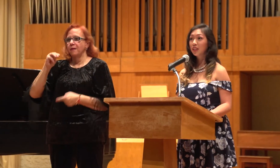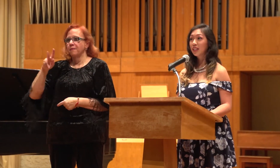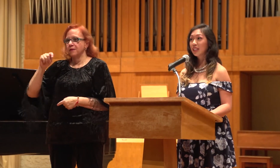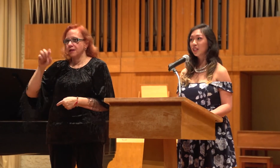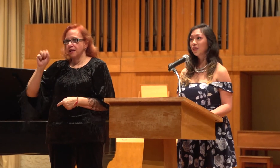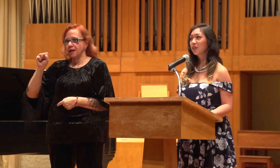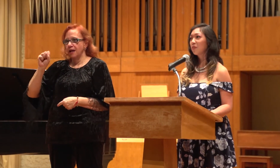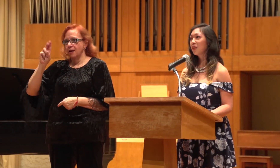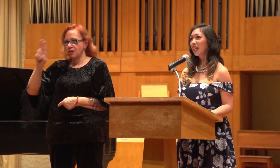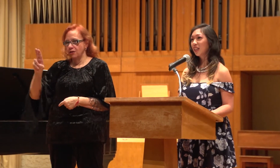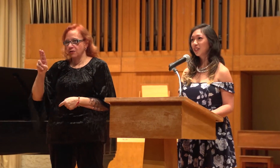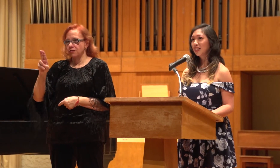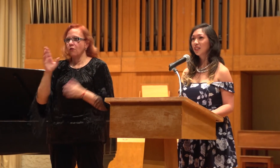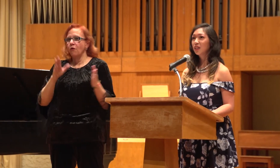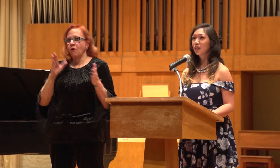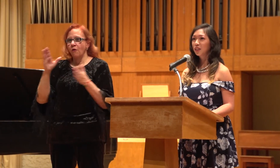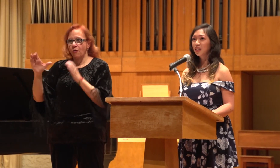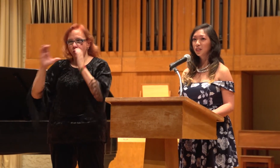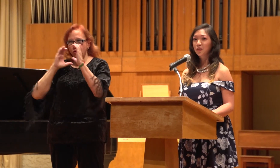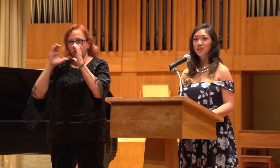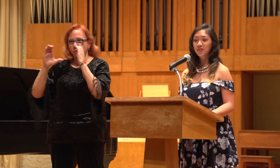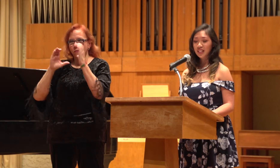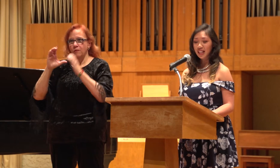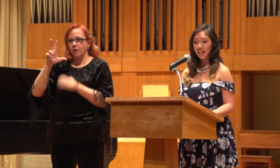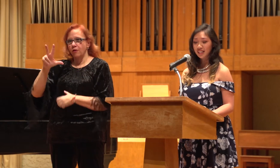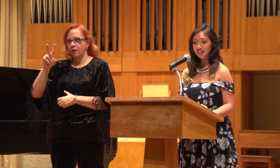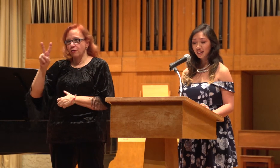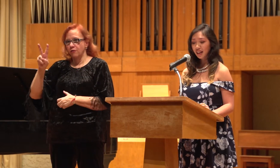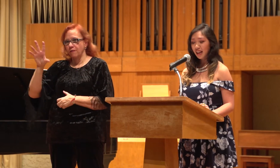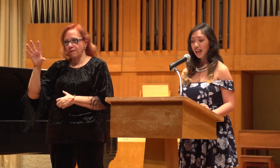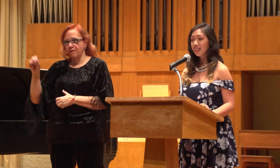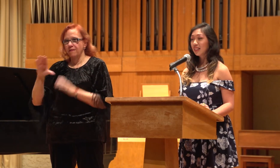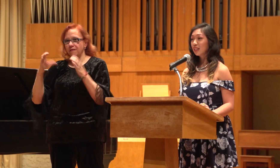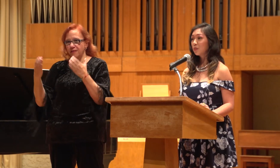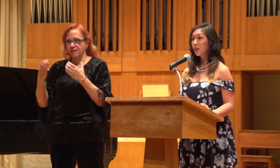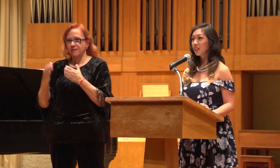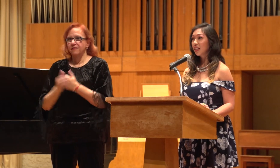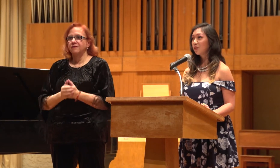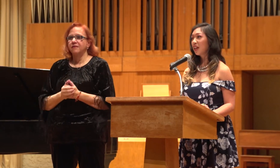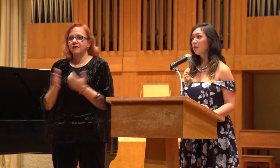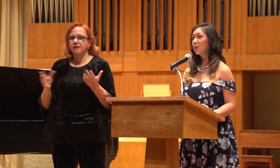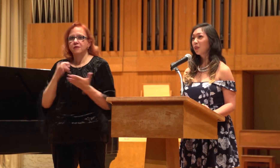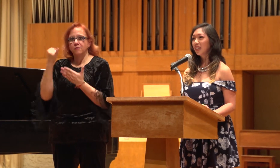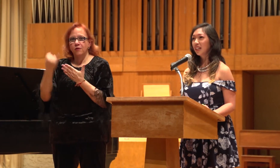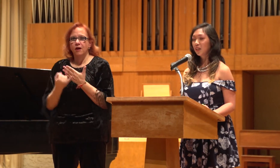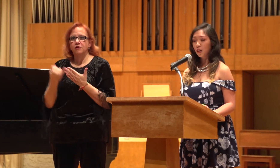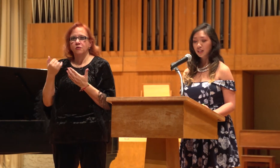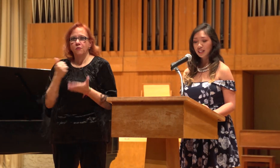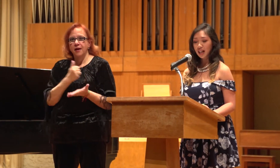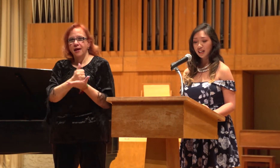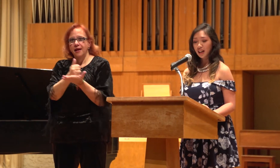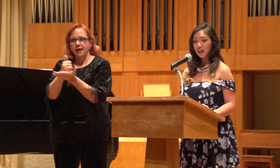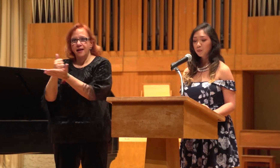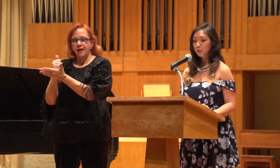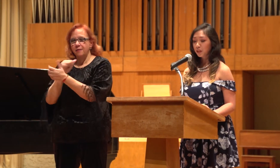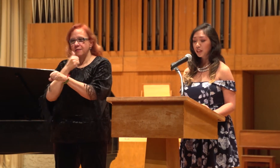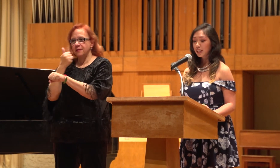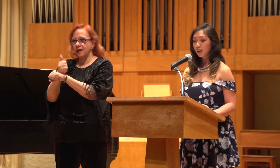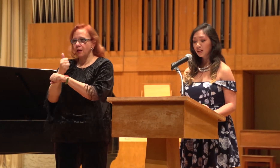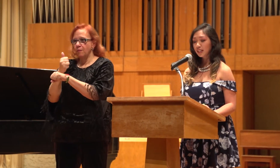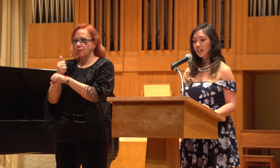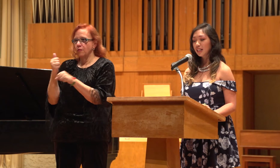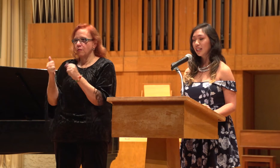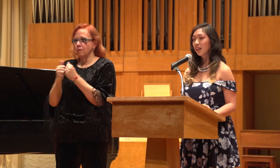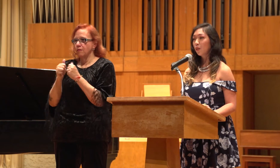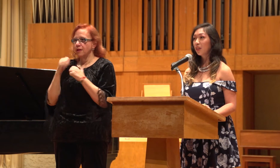MTSU Organizational Communications 3250 class. And this is a project we helped coordinate alongside